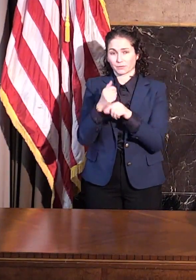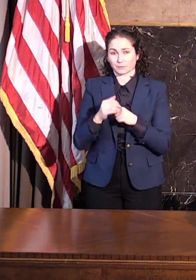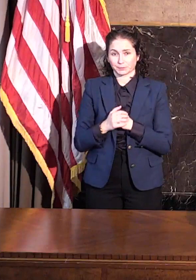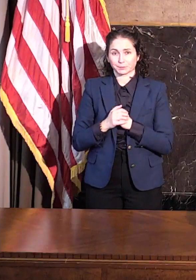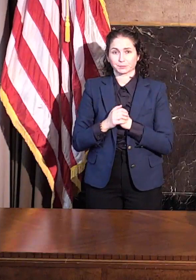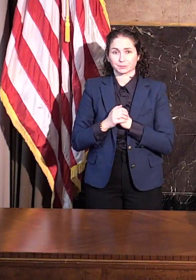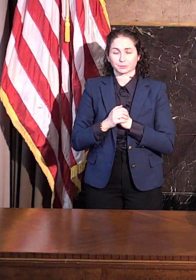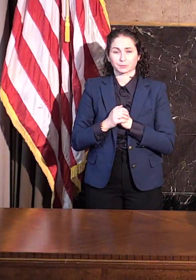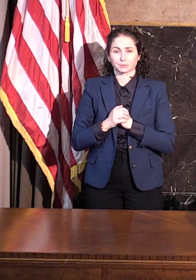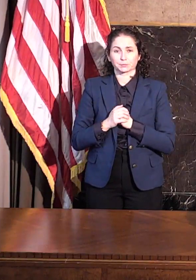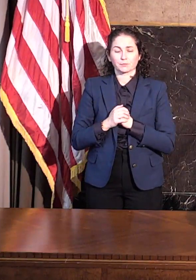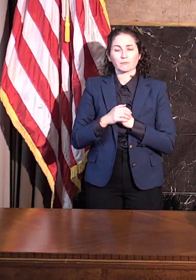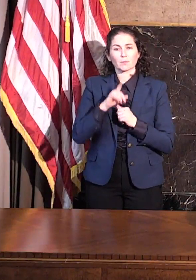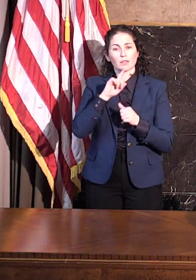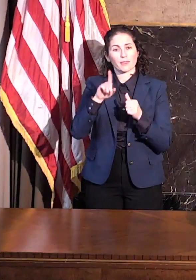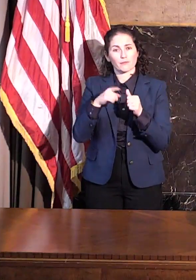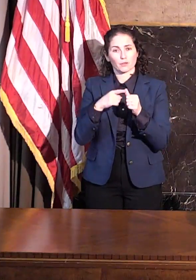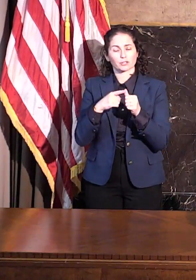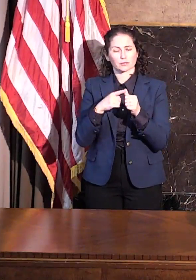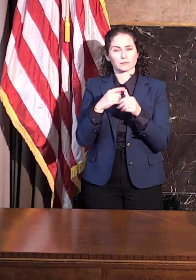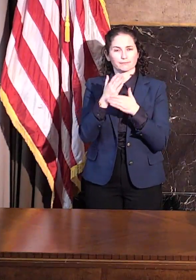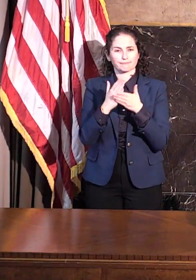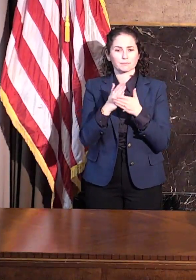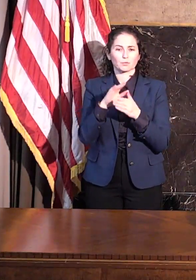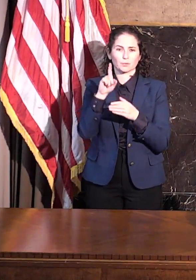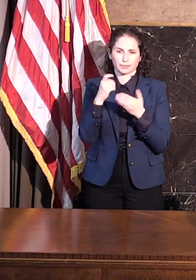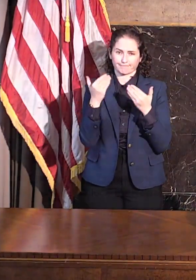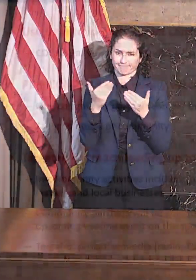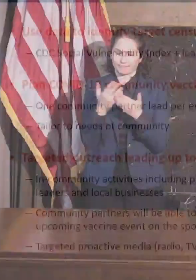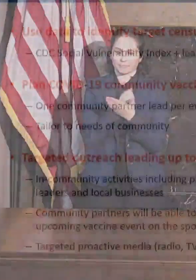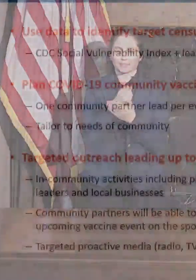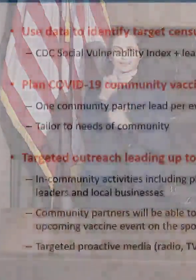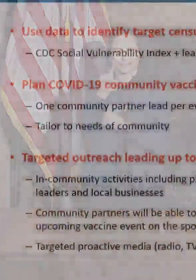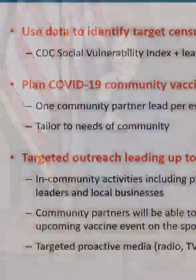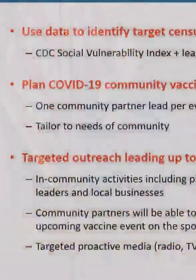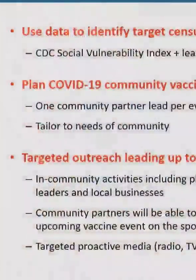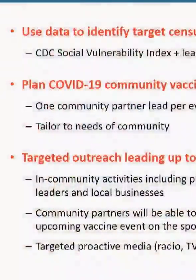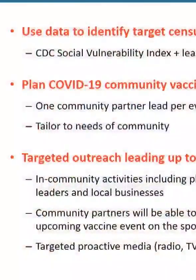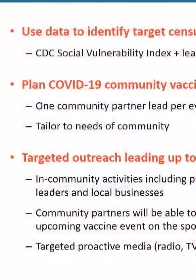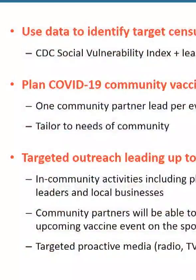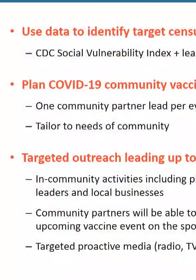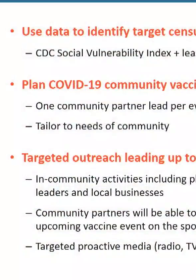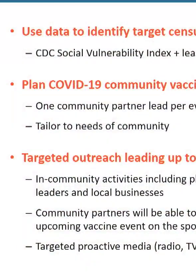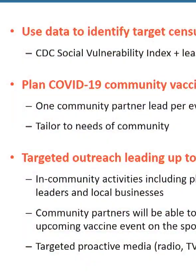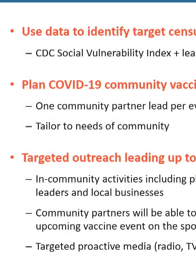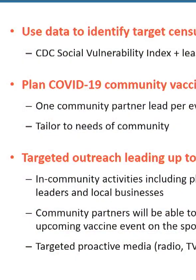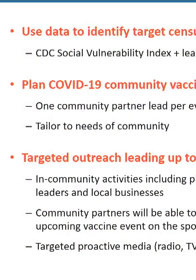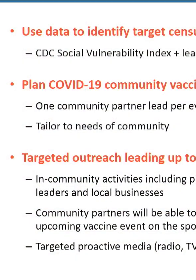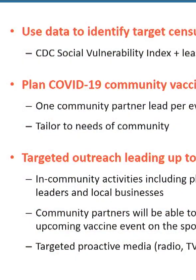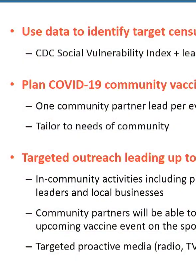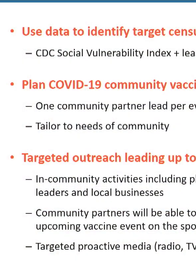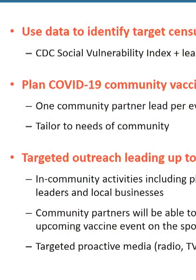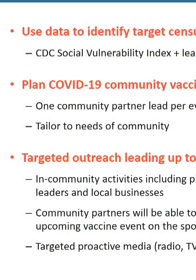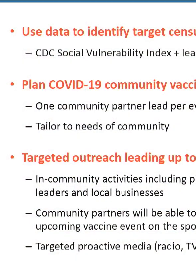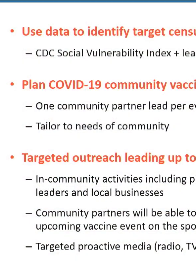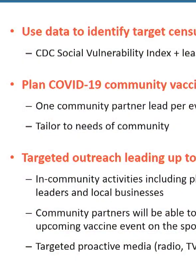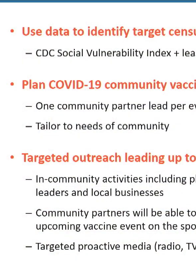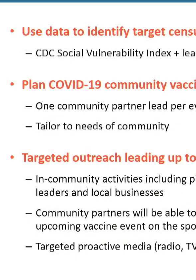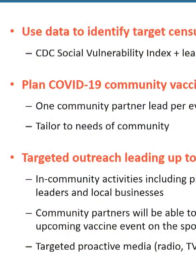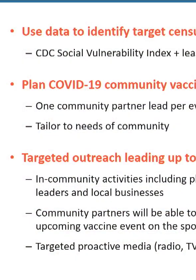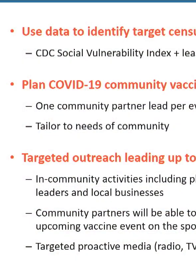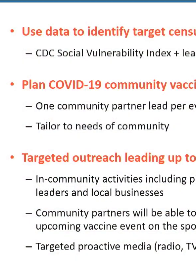occurred, and using that in an evidence-based, data-driven fashion to drive this type of outbreak. I want to